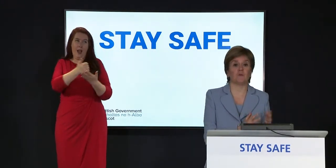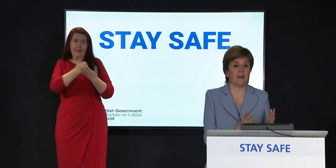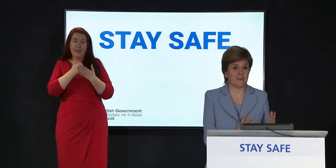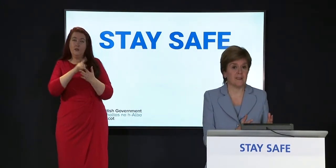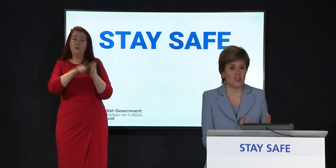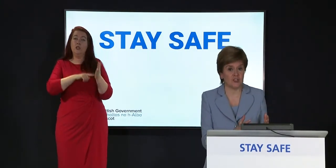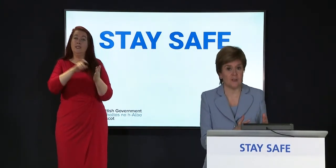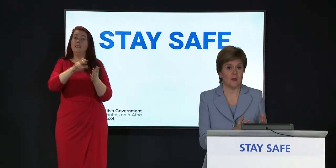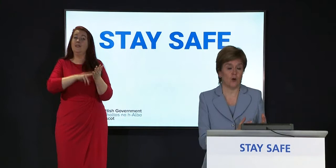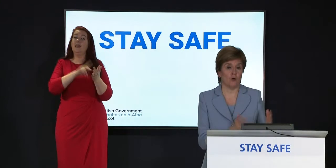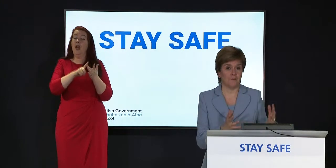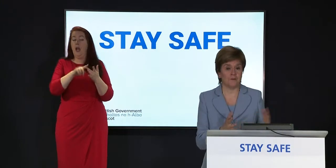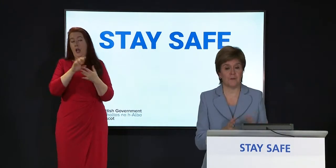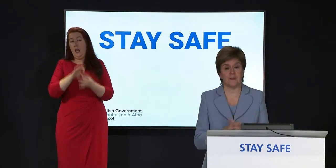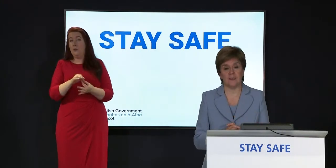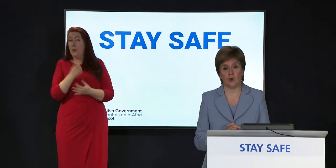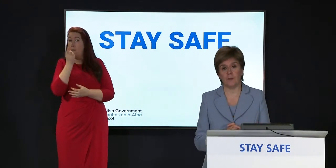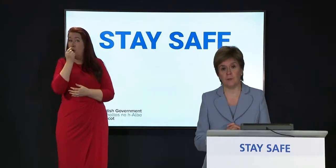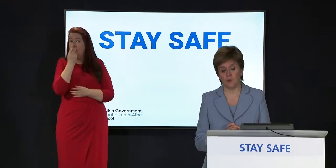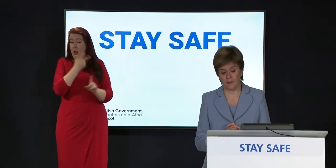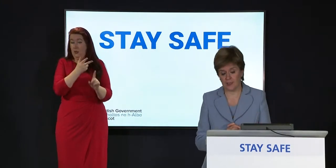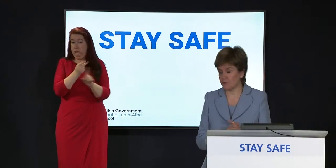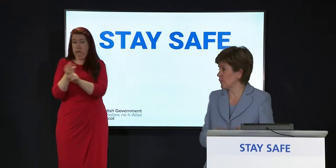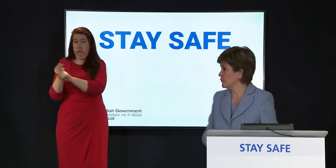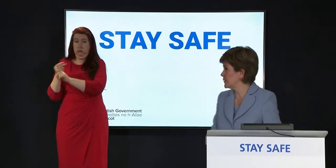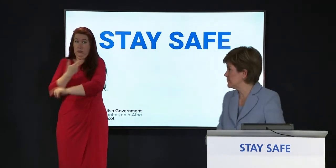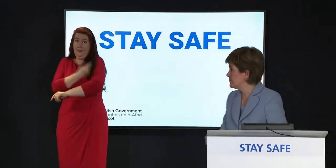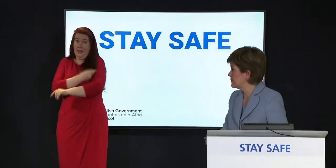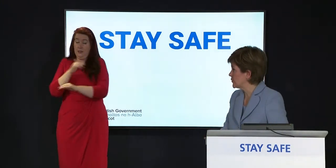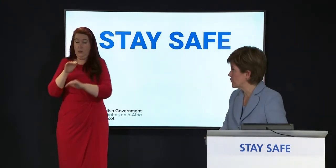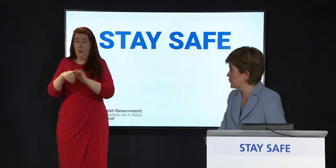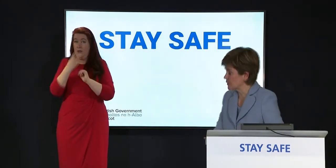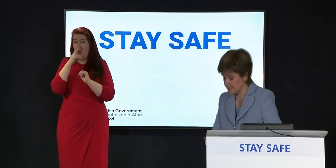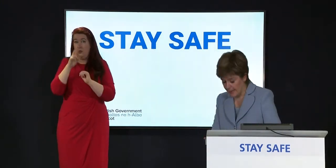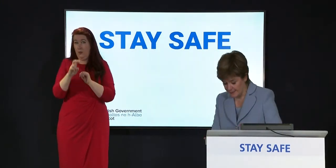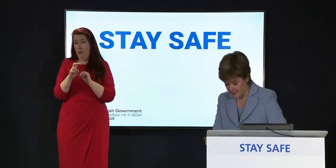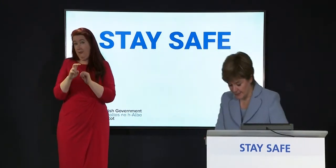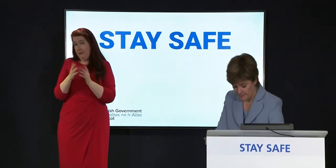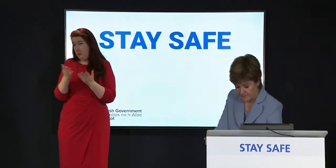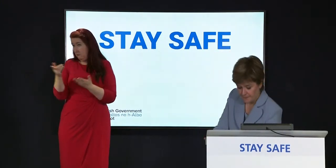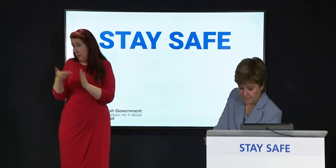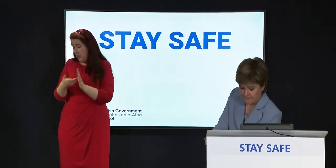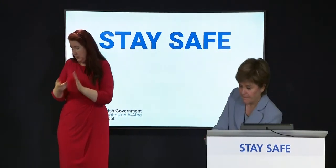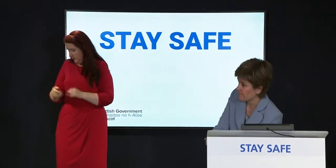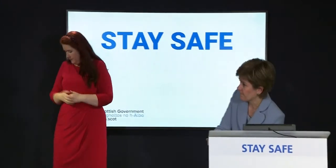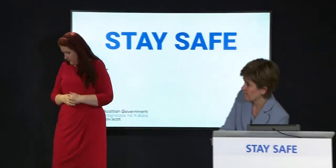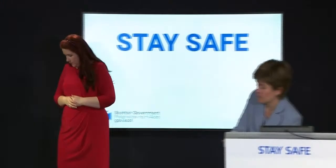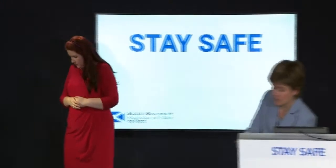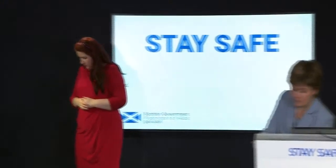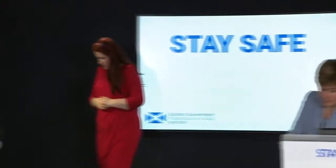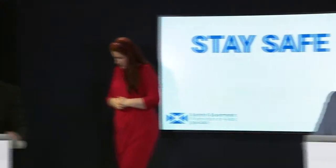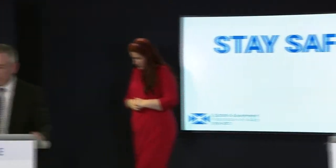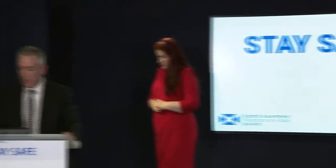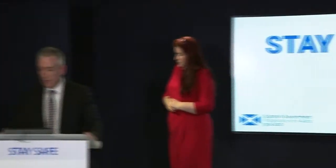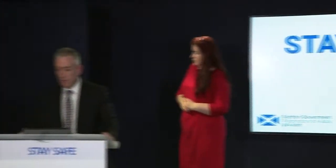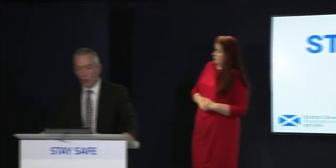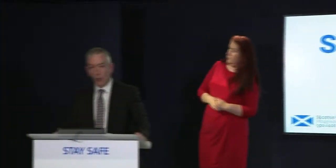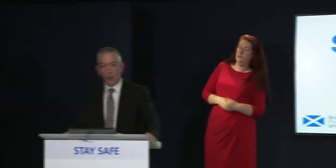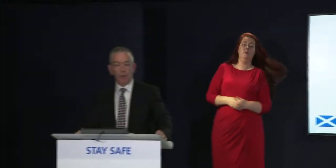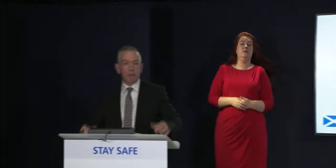the possible vaccination of young people over the age of 12. But I don't know if you want to add, Gregor. What I want to say, Neil,